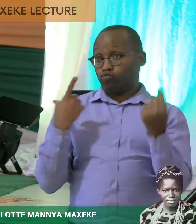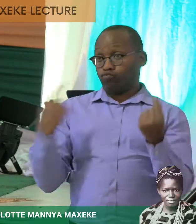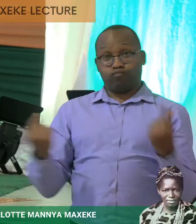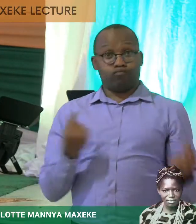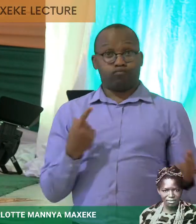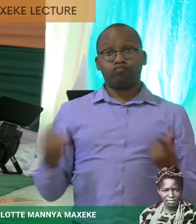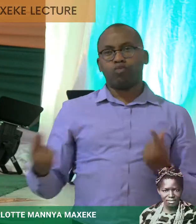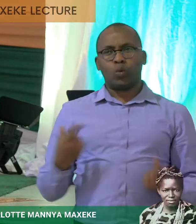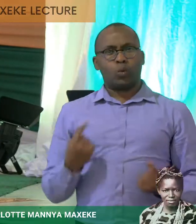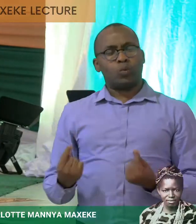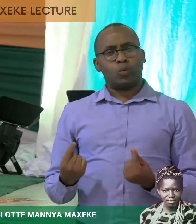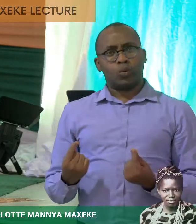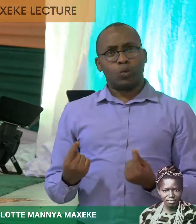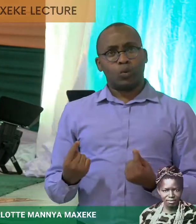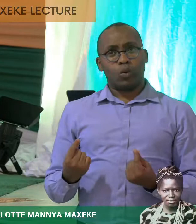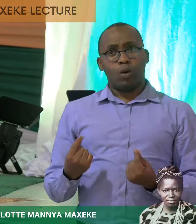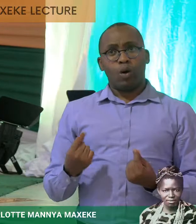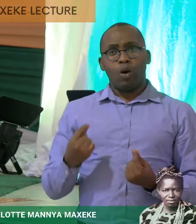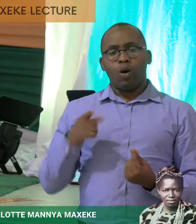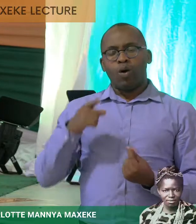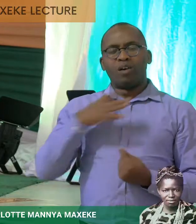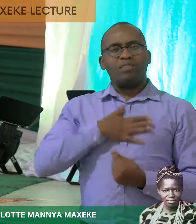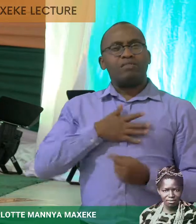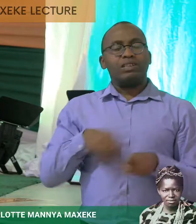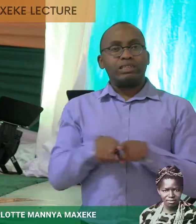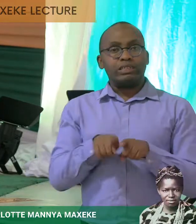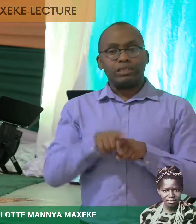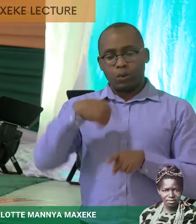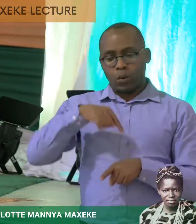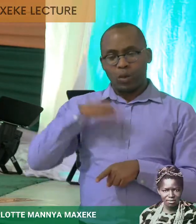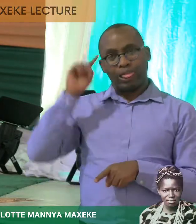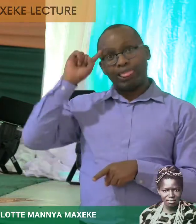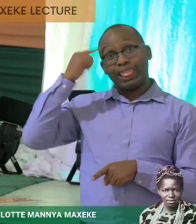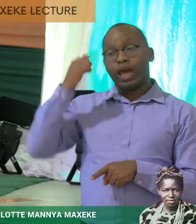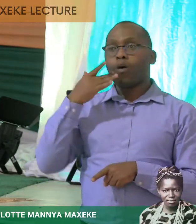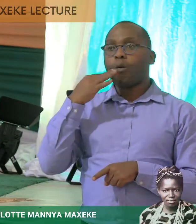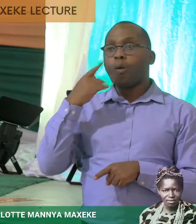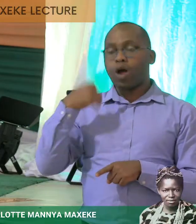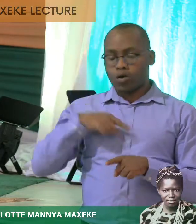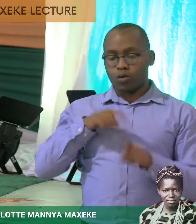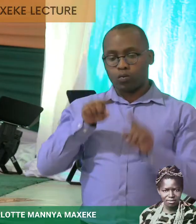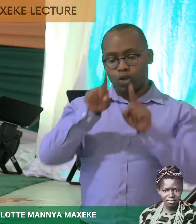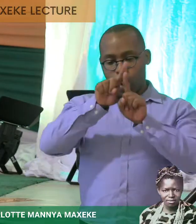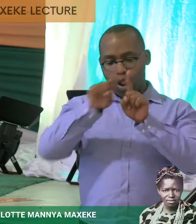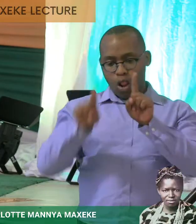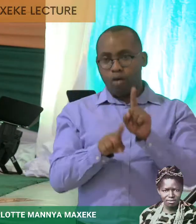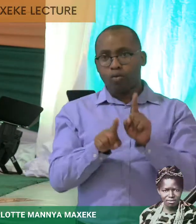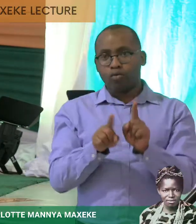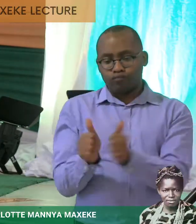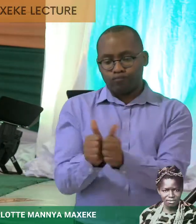resultant material loss or reduced personal status. Such was never